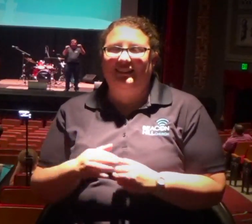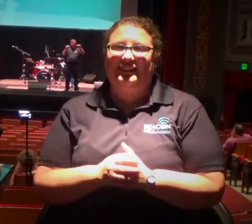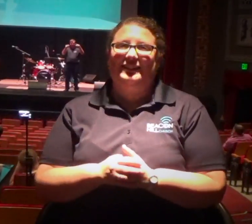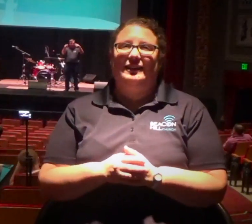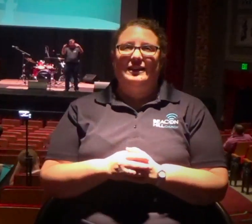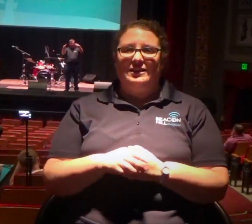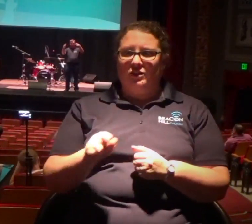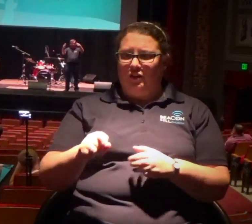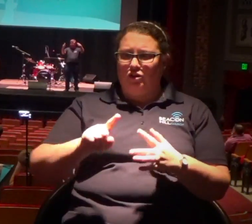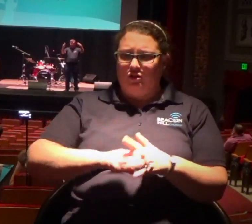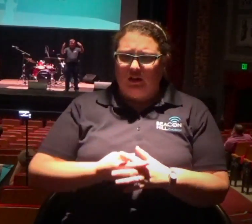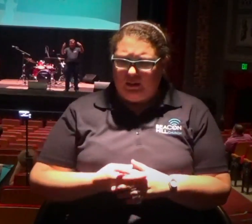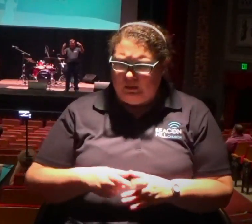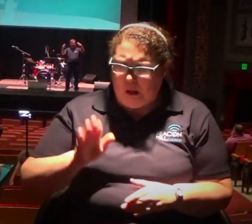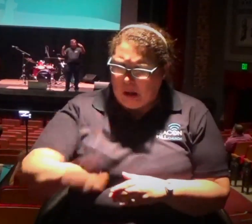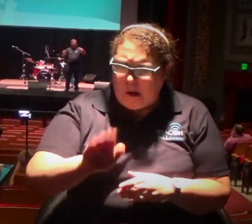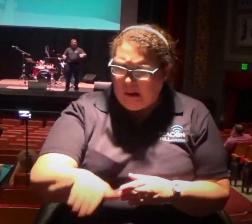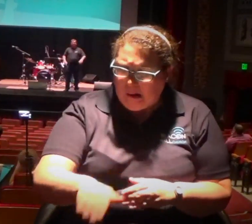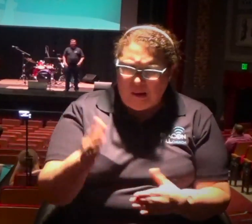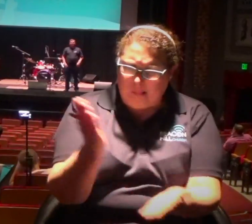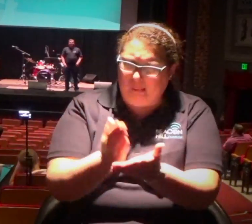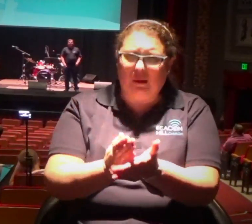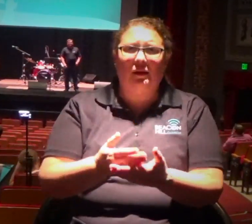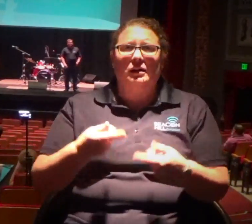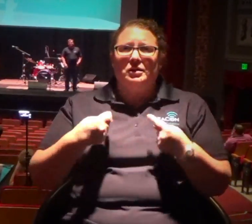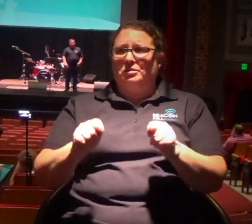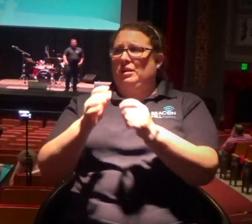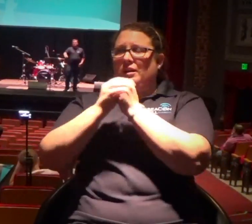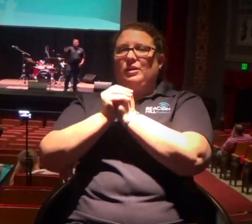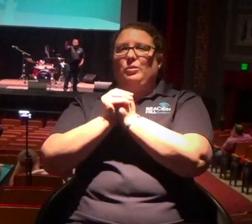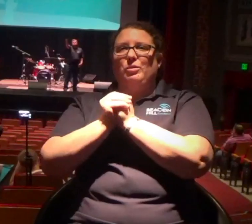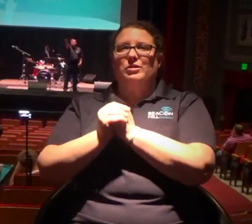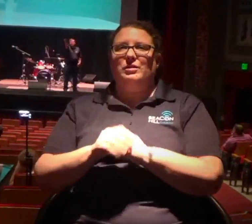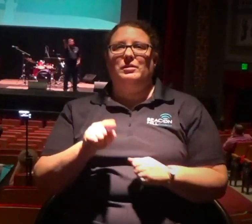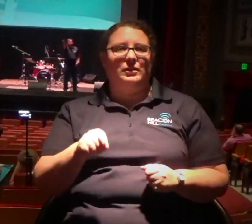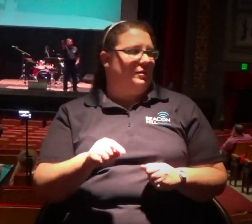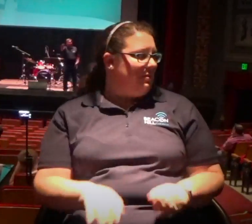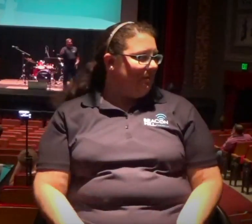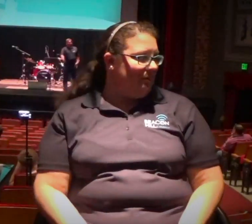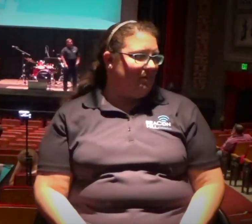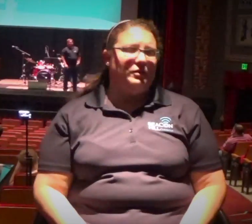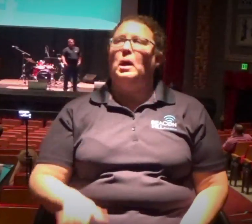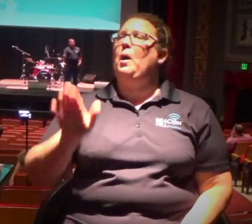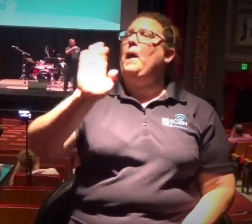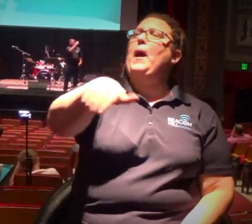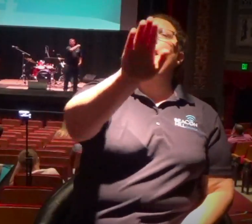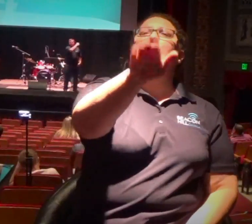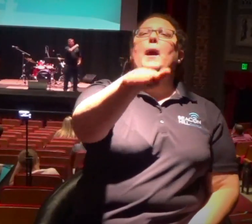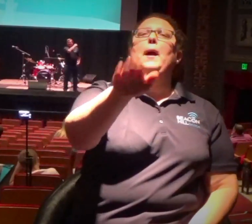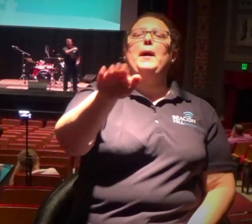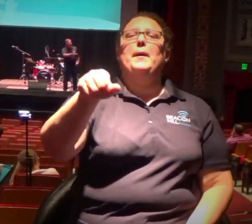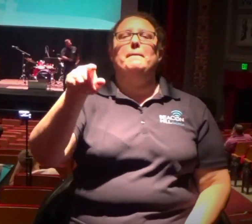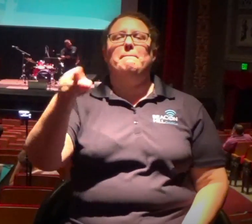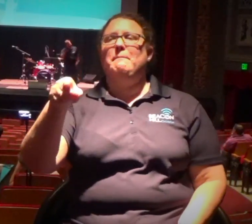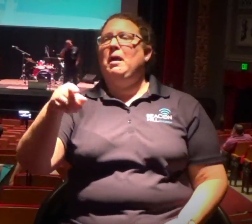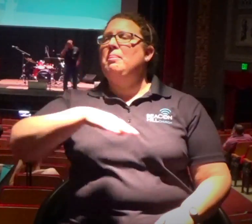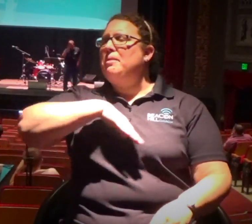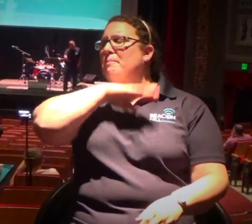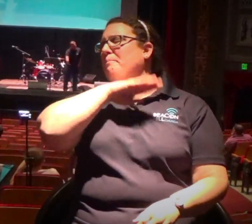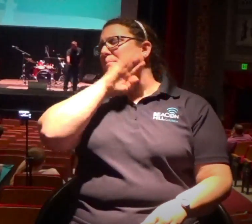because they're trying to worship and they're trying to understand. And he starts and goes, Pastor Michael, they're bothering me. I just want to hide,